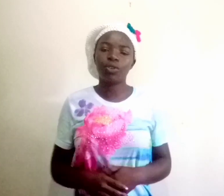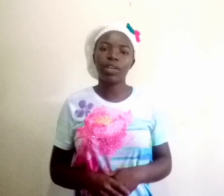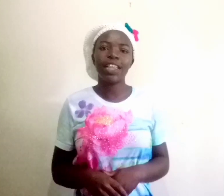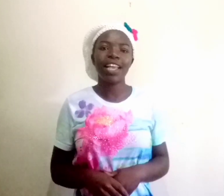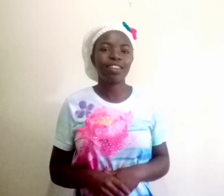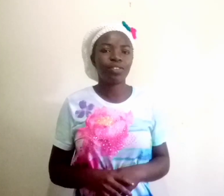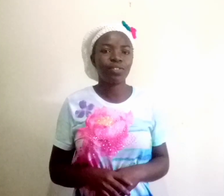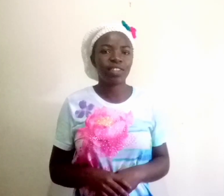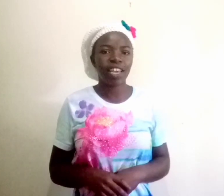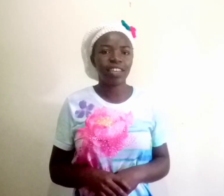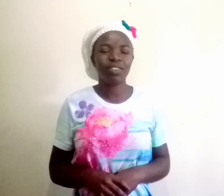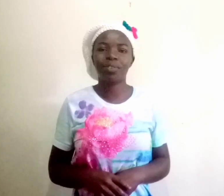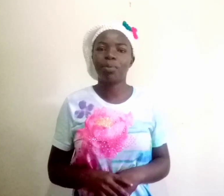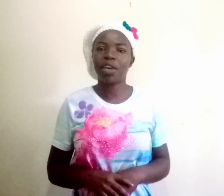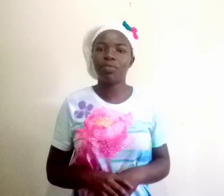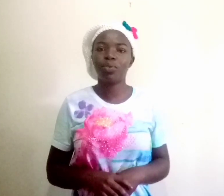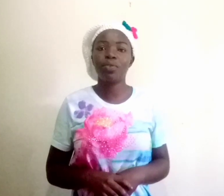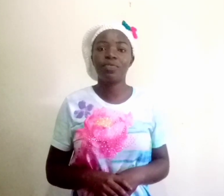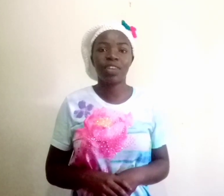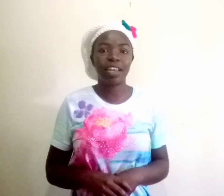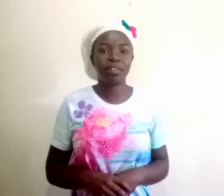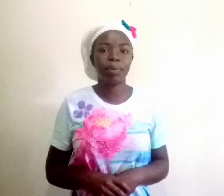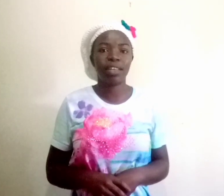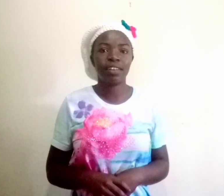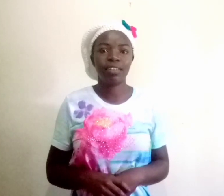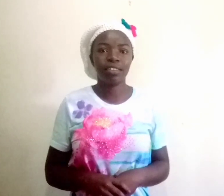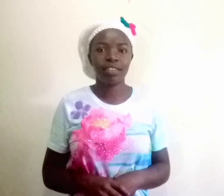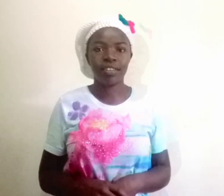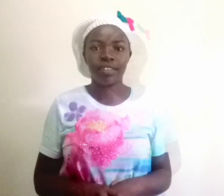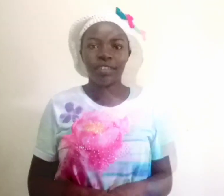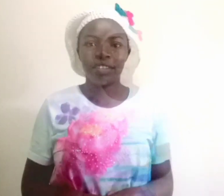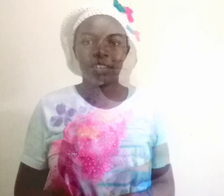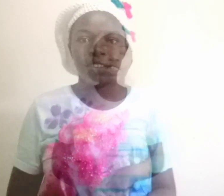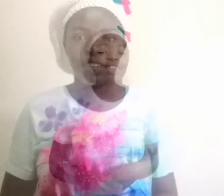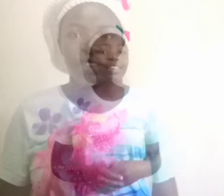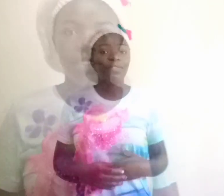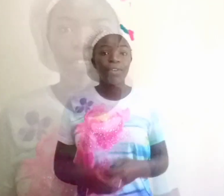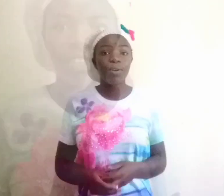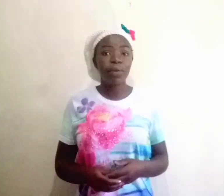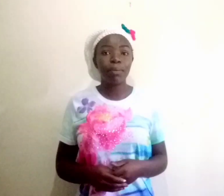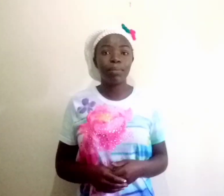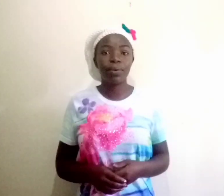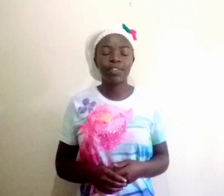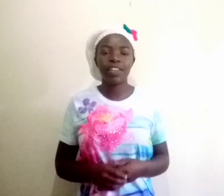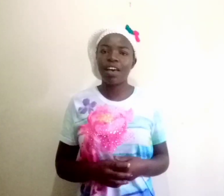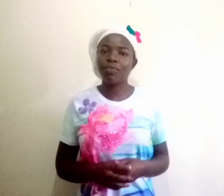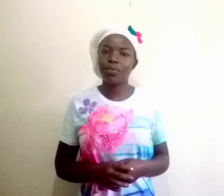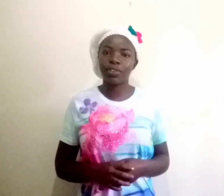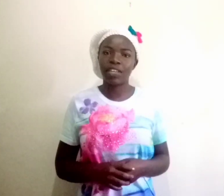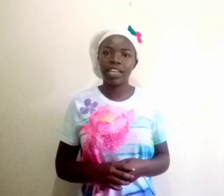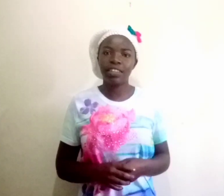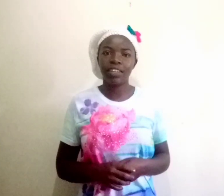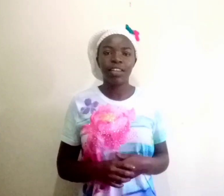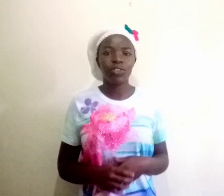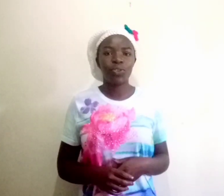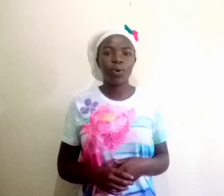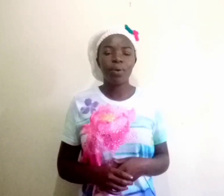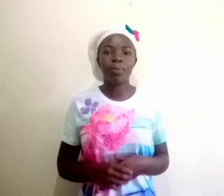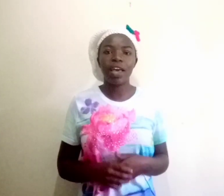Joel has no sign, so we have to finger spell. The following books have no signs, so we have